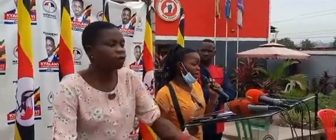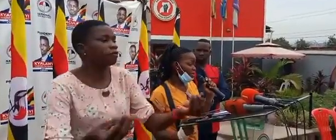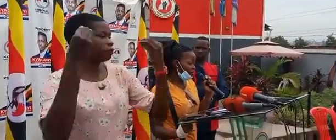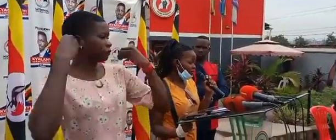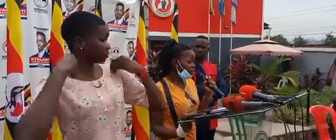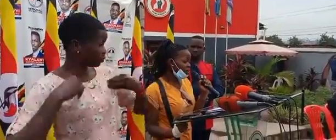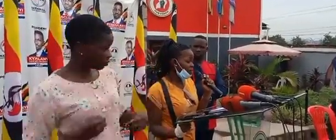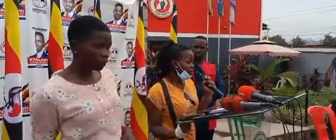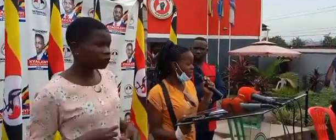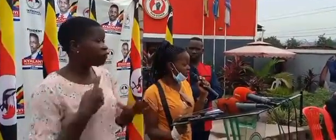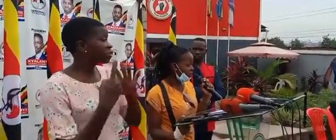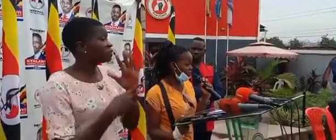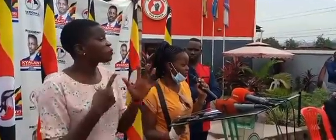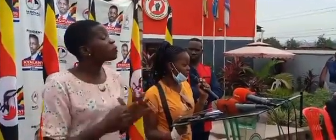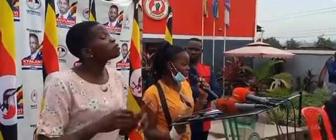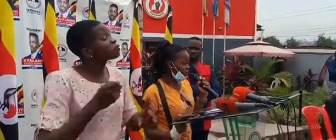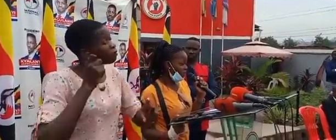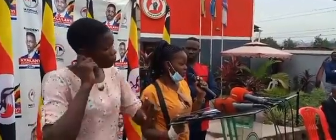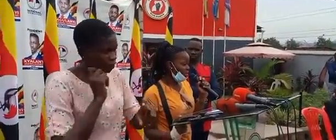embeera nzibu nnyo